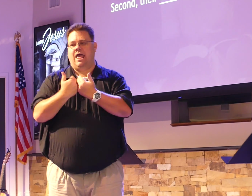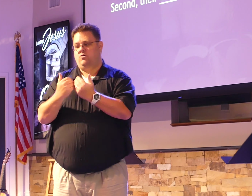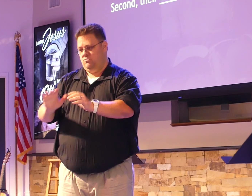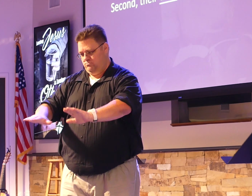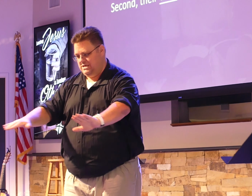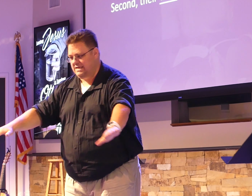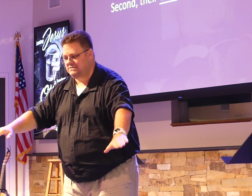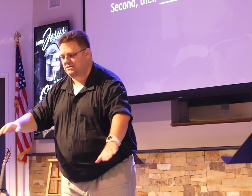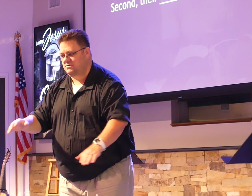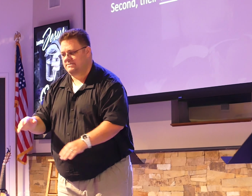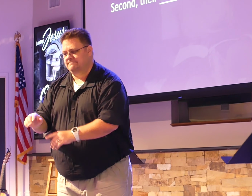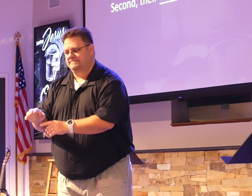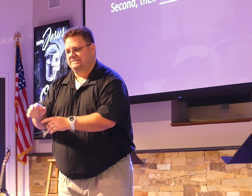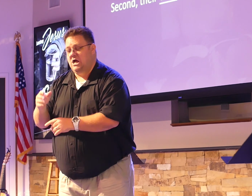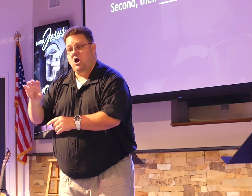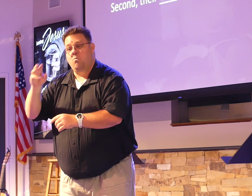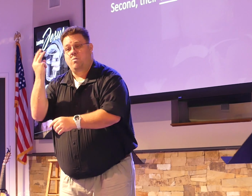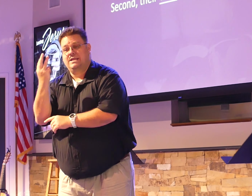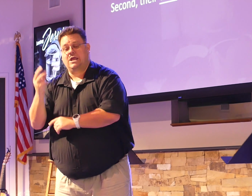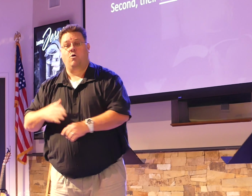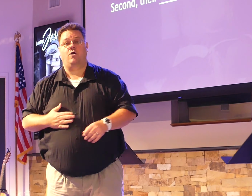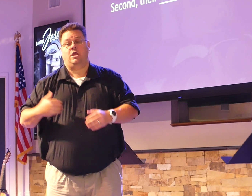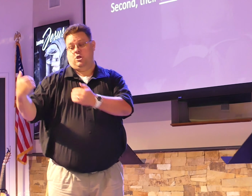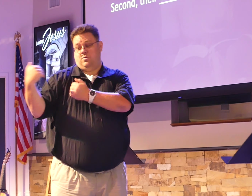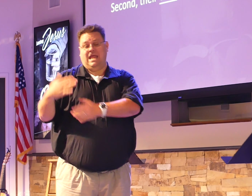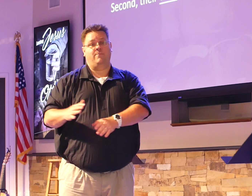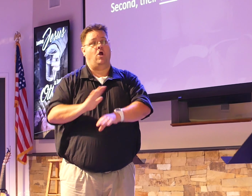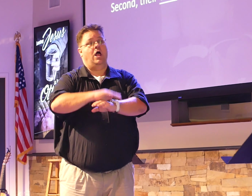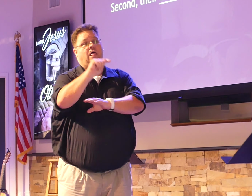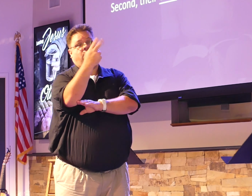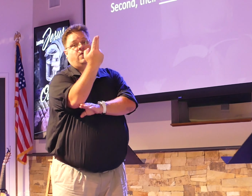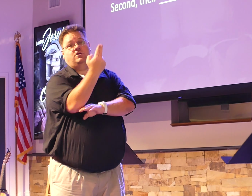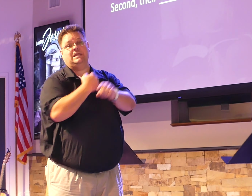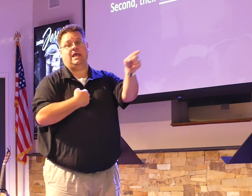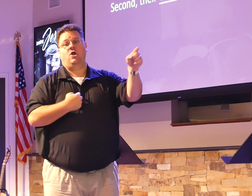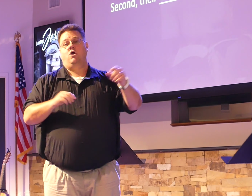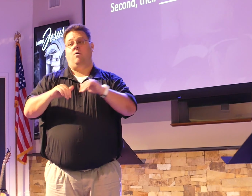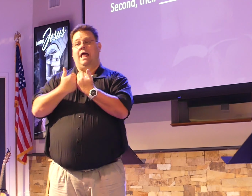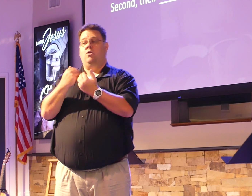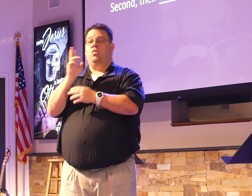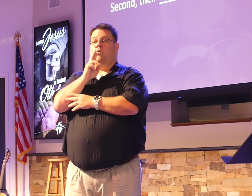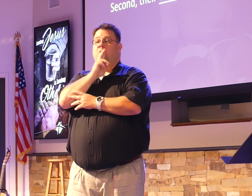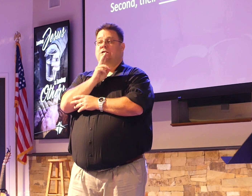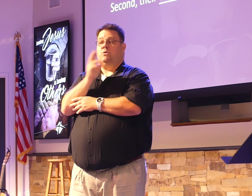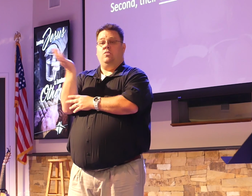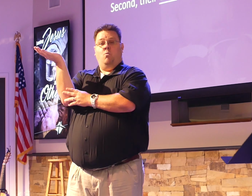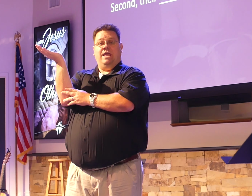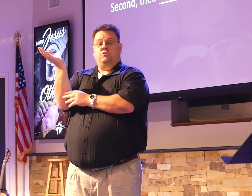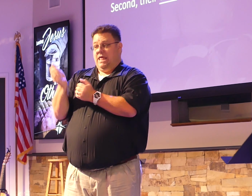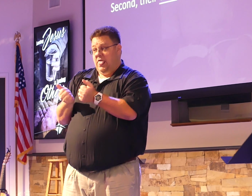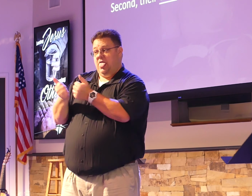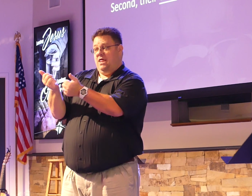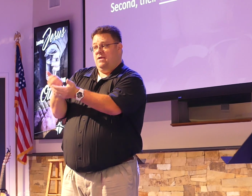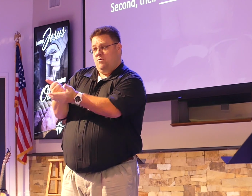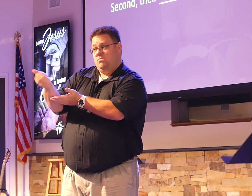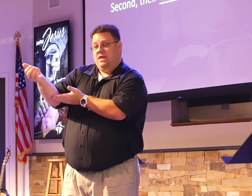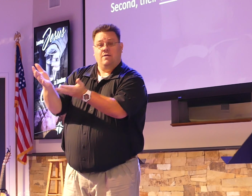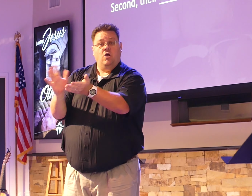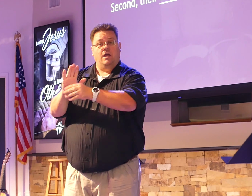how you treat your neighbor at home on Thursday, how you treat the waitress in the restaurant, how you deal with her on Friday. That's